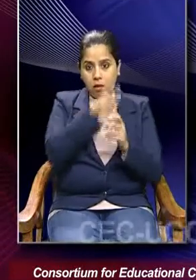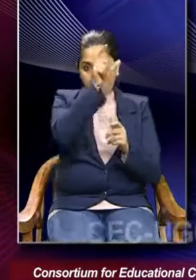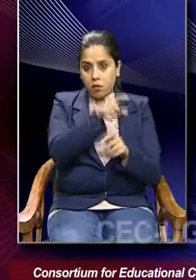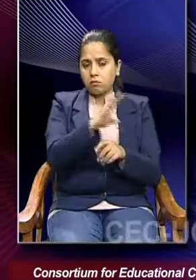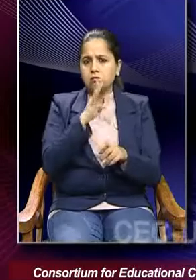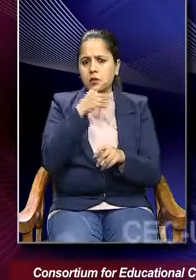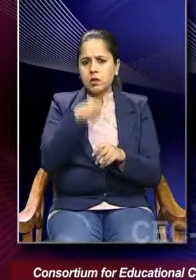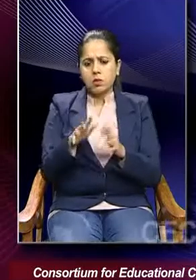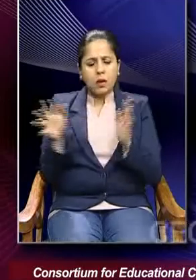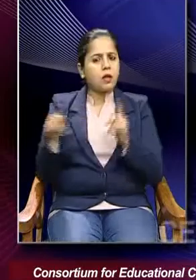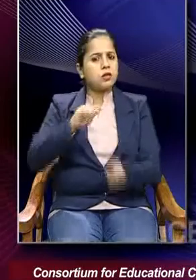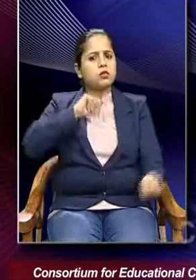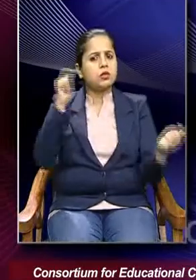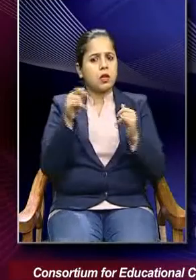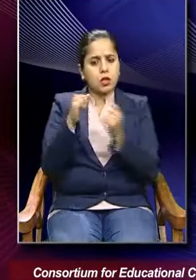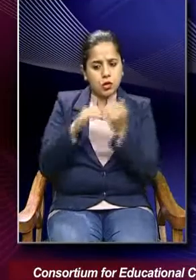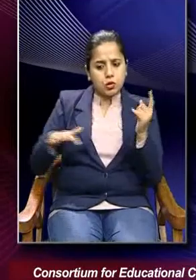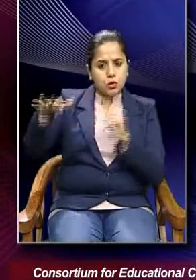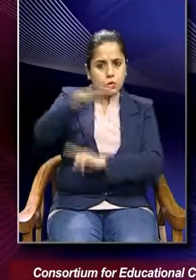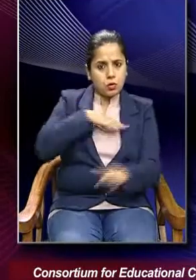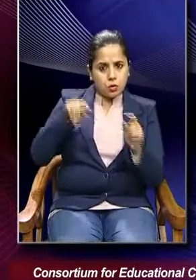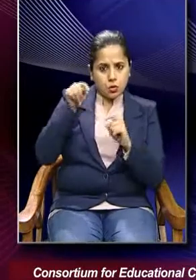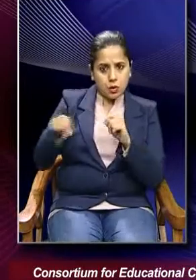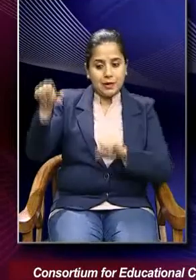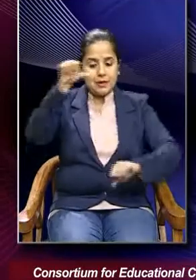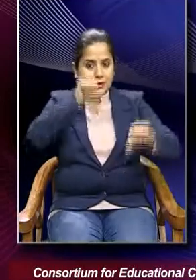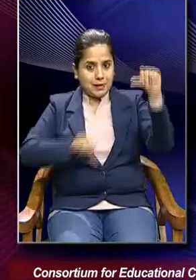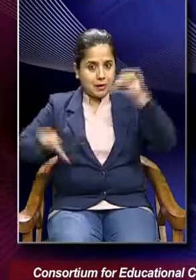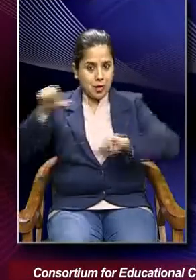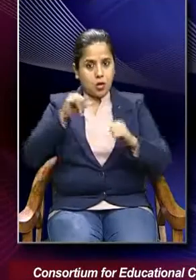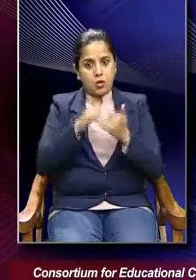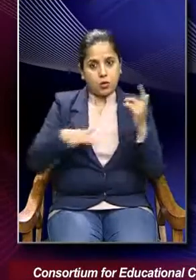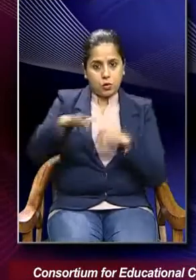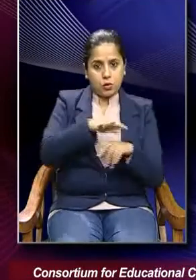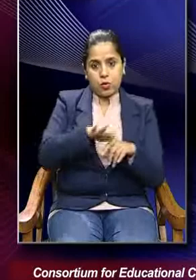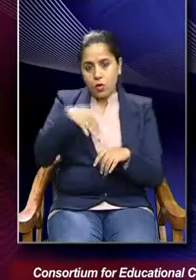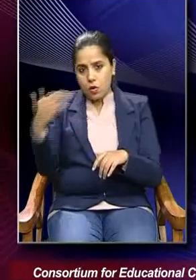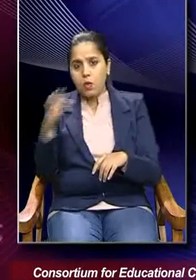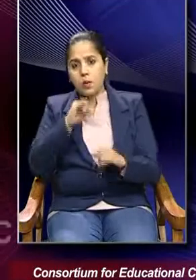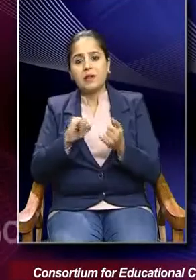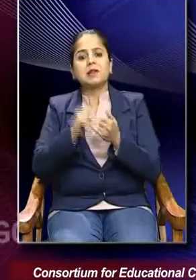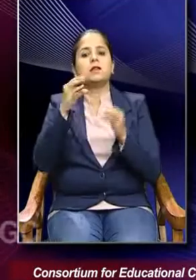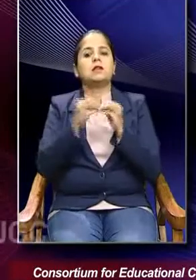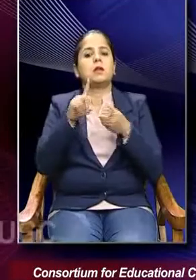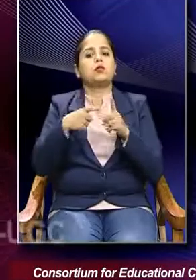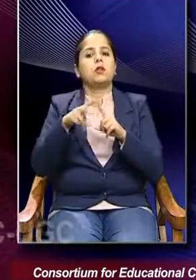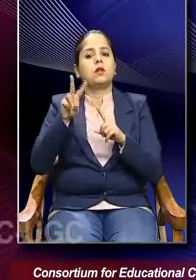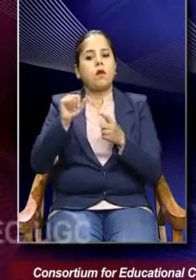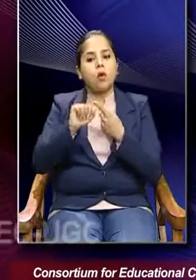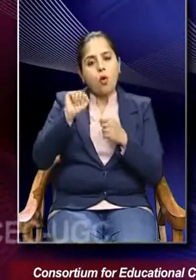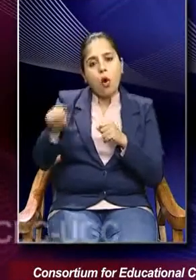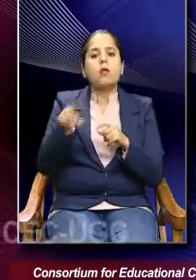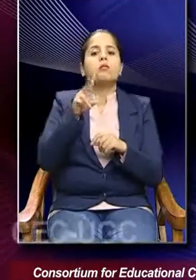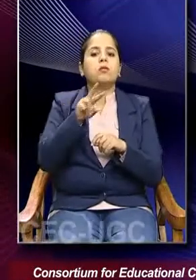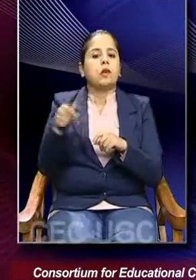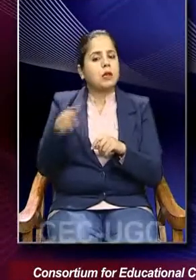paradigm shift is from sociology as science to sociology as subjective meaning. So, this is how